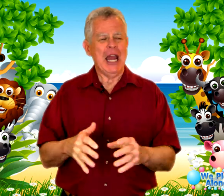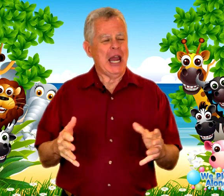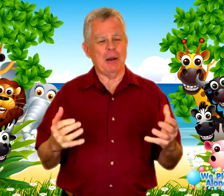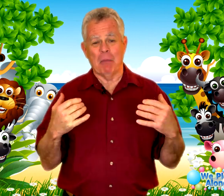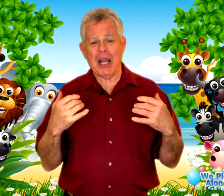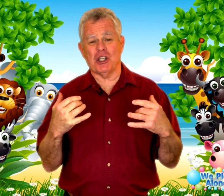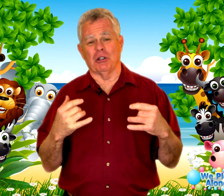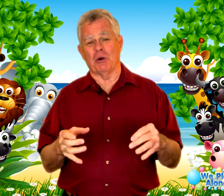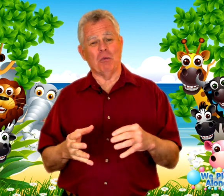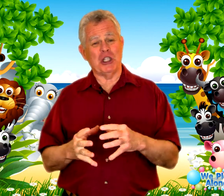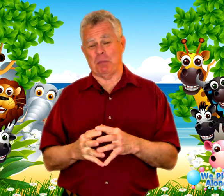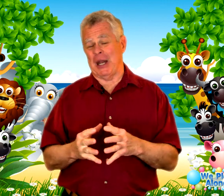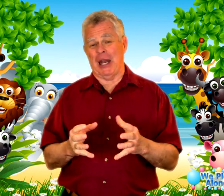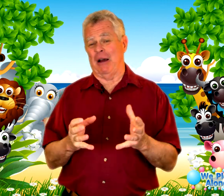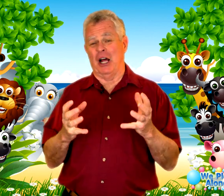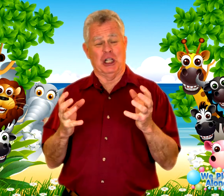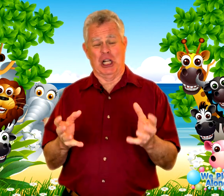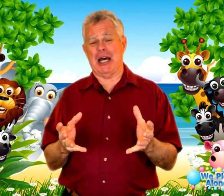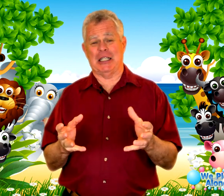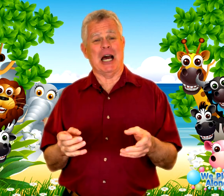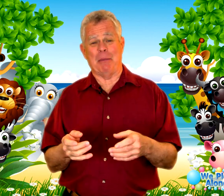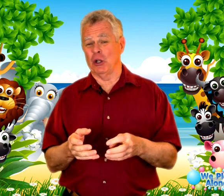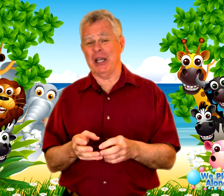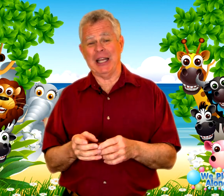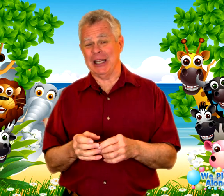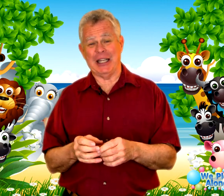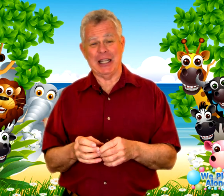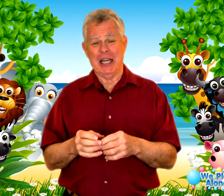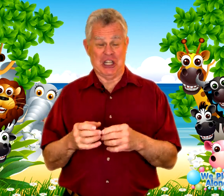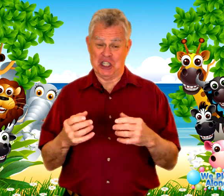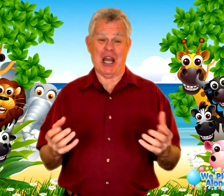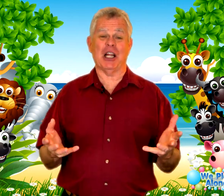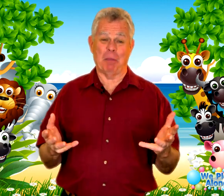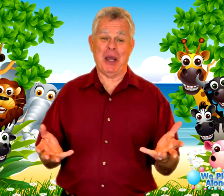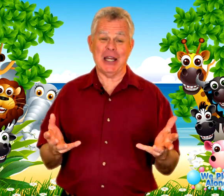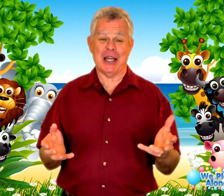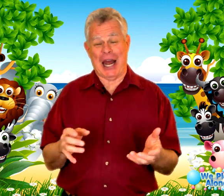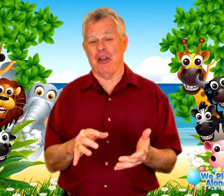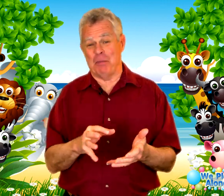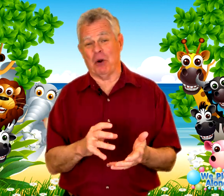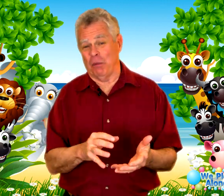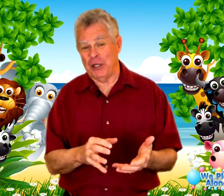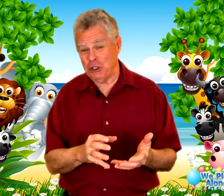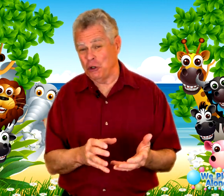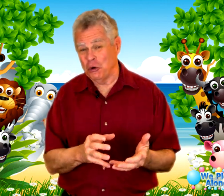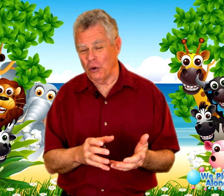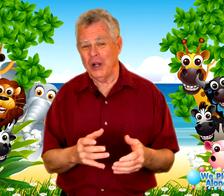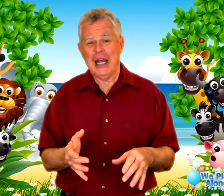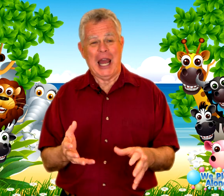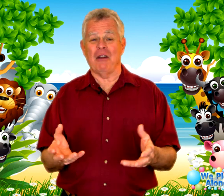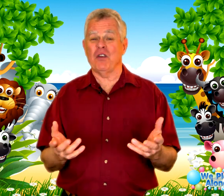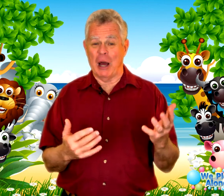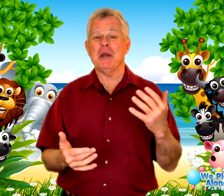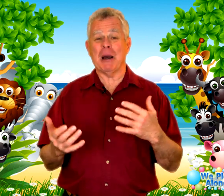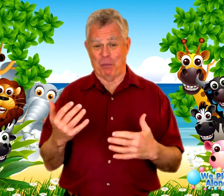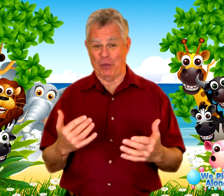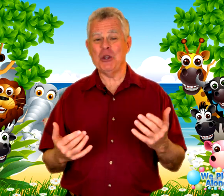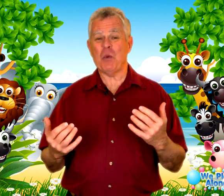And my children would spend a lot of time looking in the encyclopedia, now they probably Google, and coming up with new